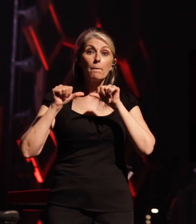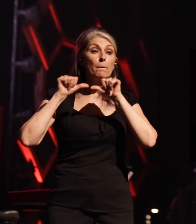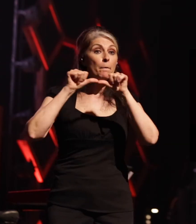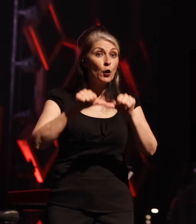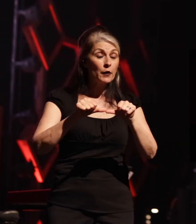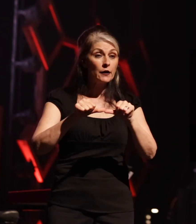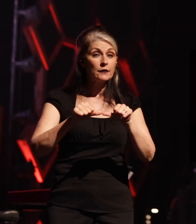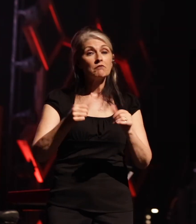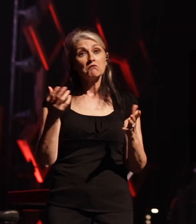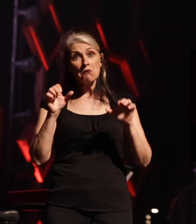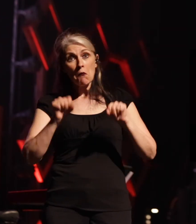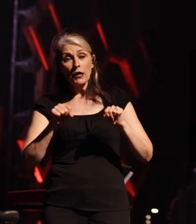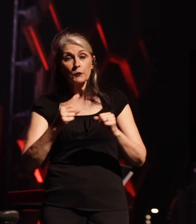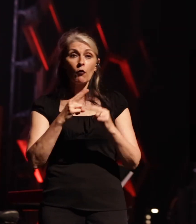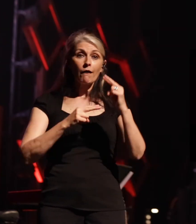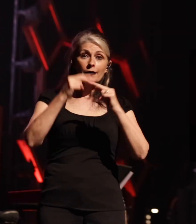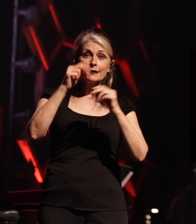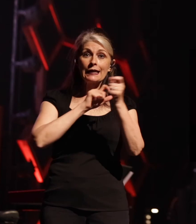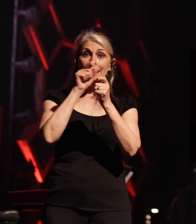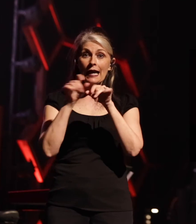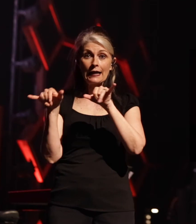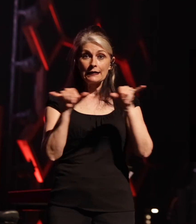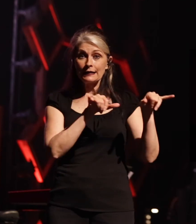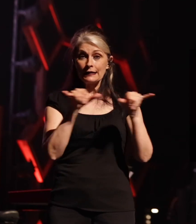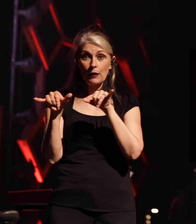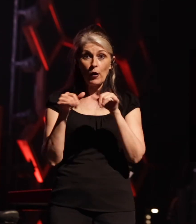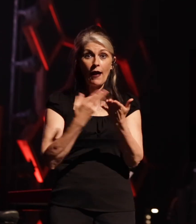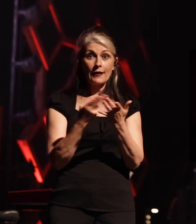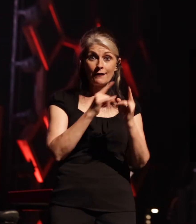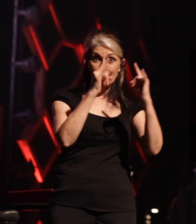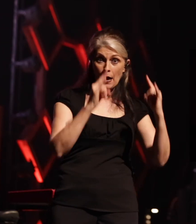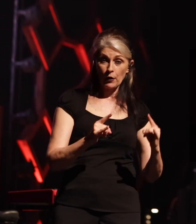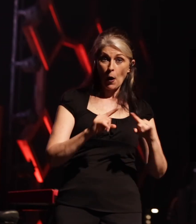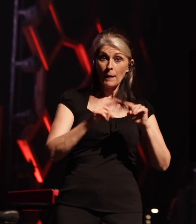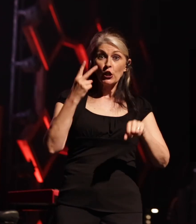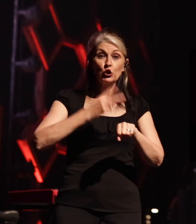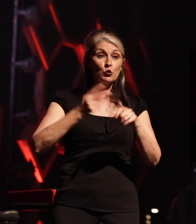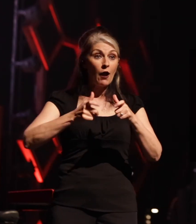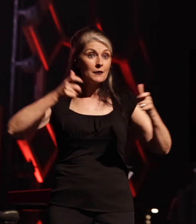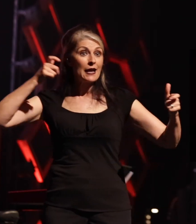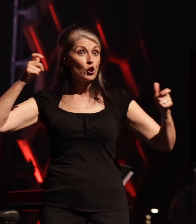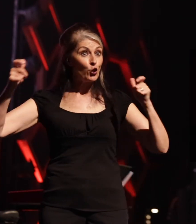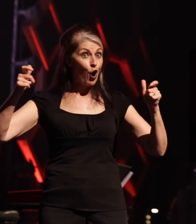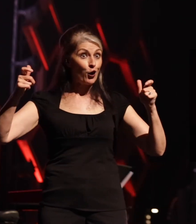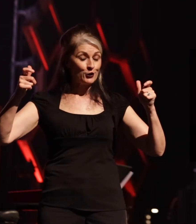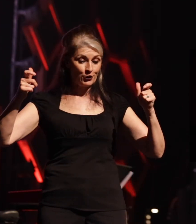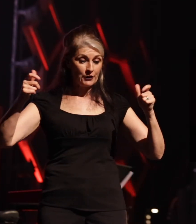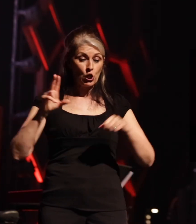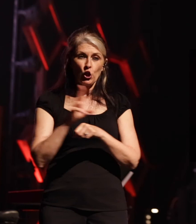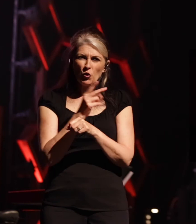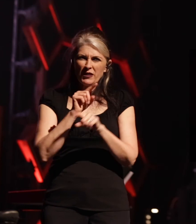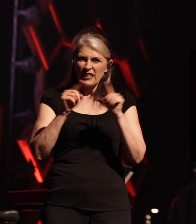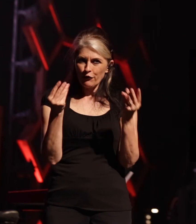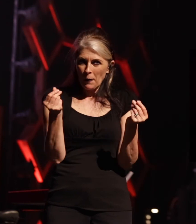exact same way that the tabernacle was, but it was twice the size. It used different materials. Why? Because it was a permanent structure that was